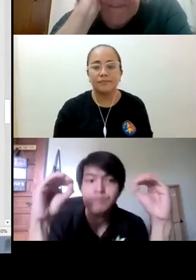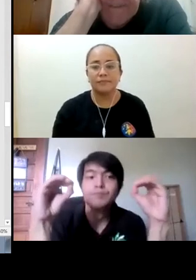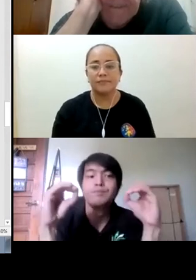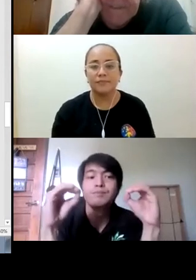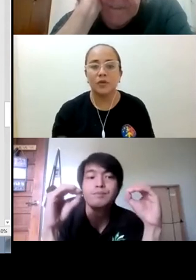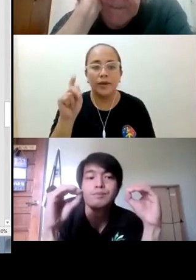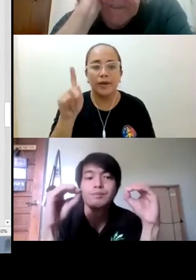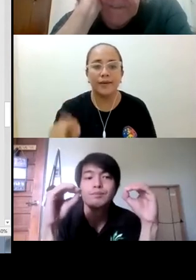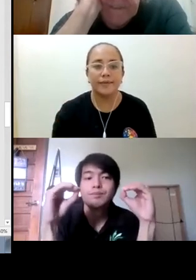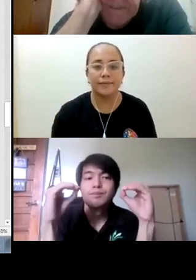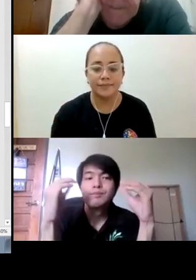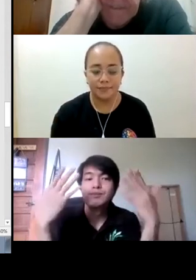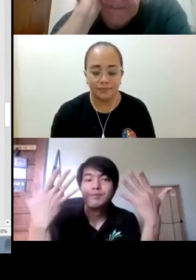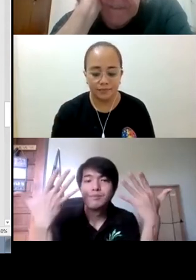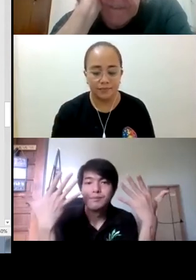Okay.